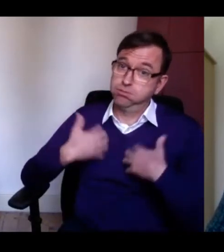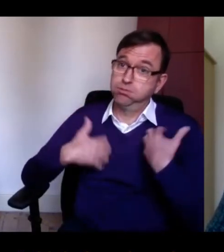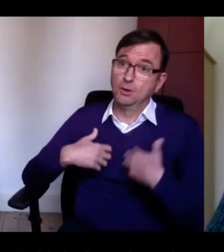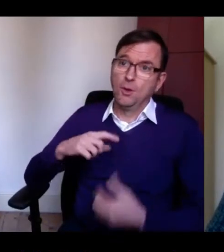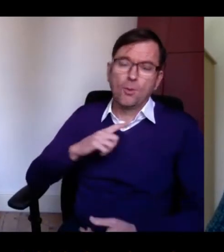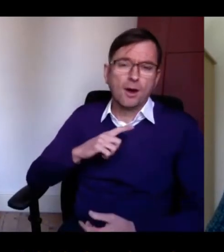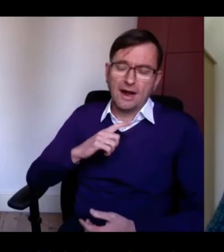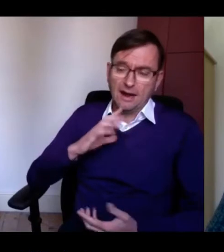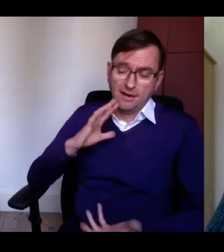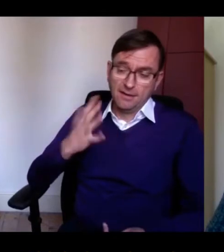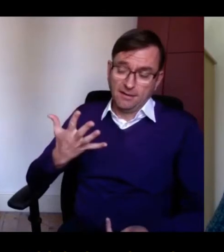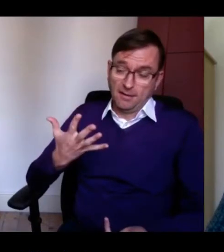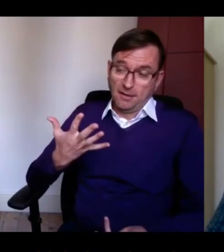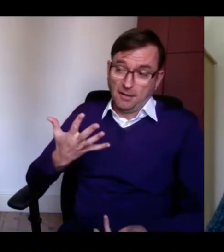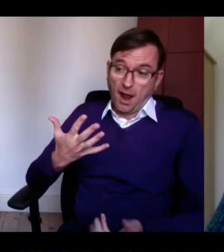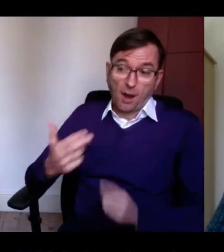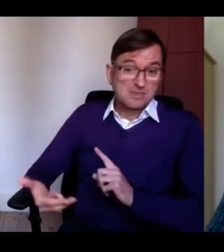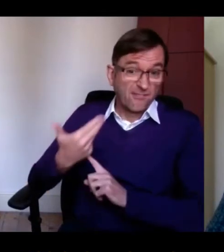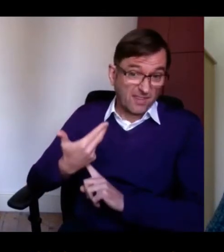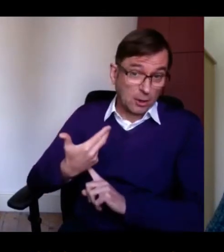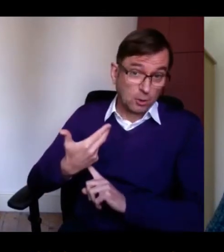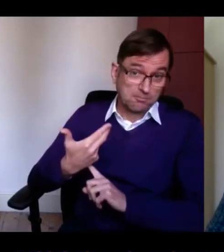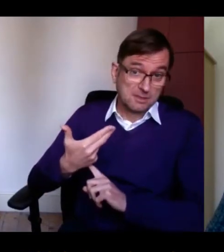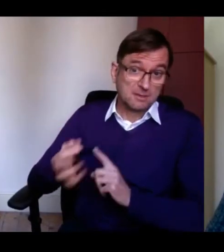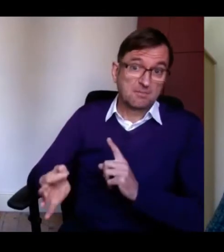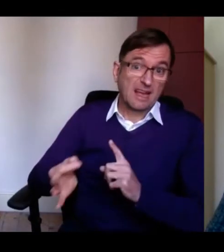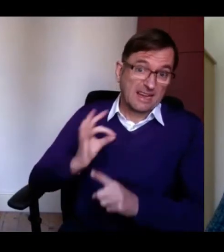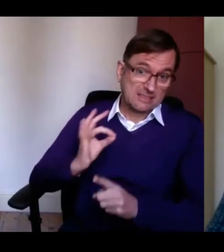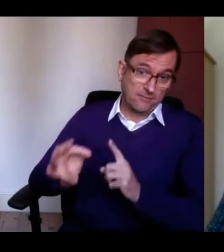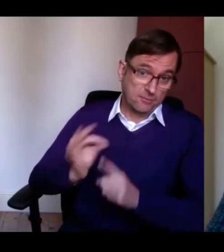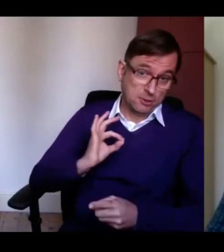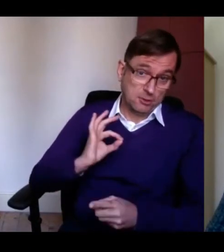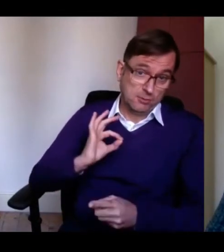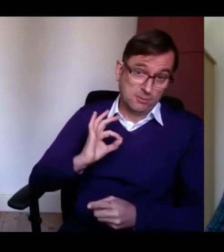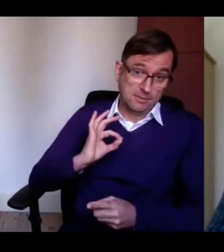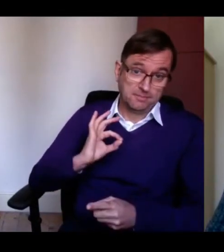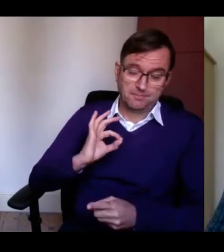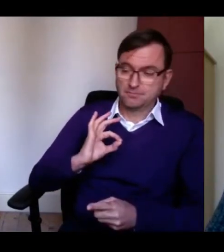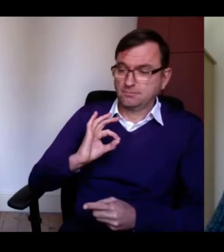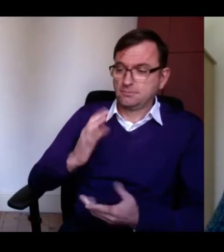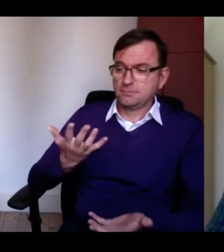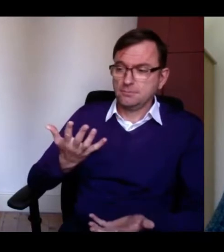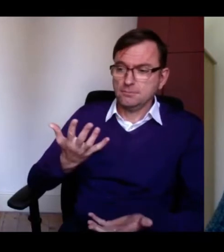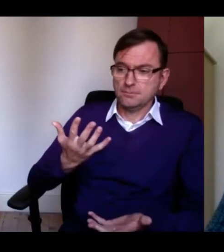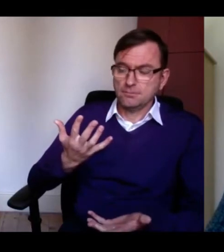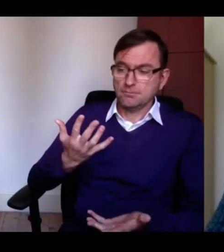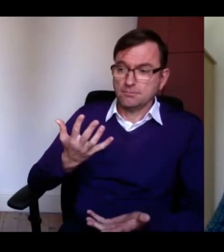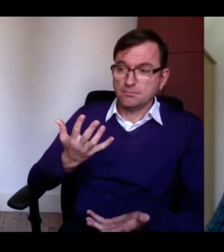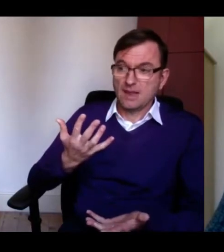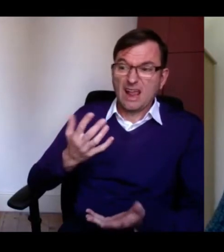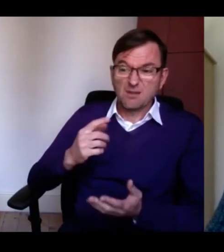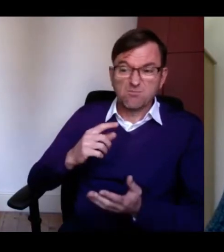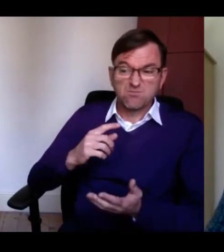I think the e-learning project was really interesting, um, because I was filmed and interviewed, um,